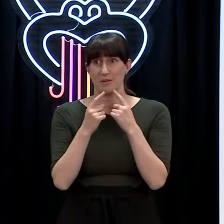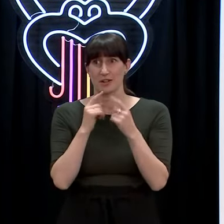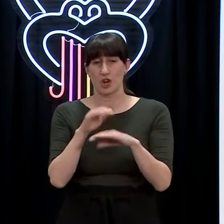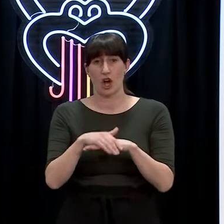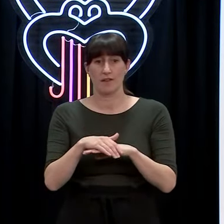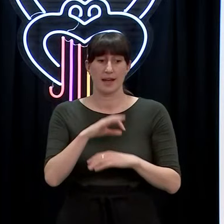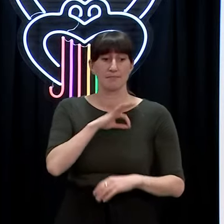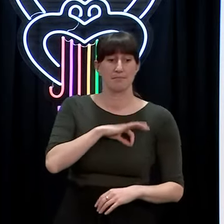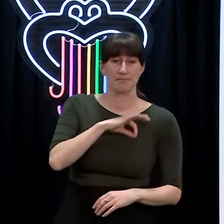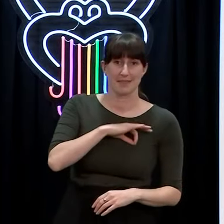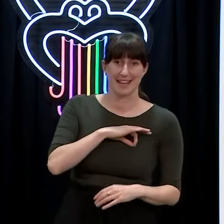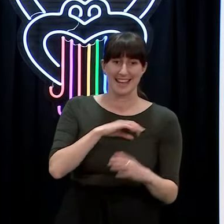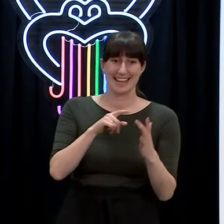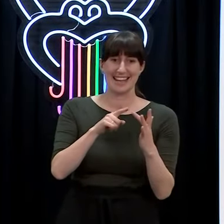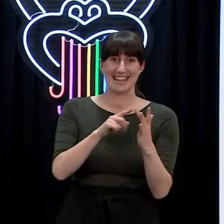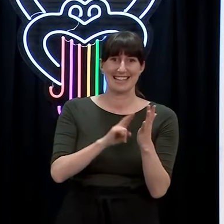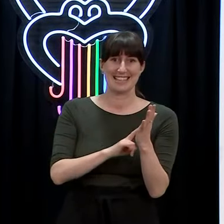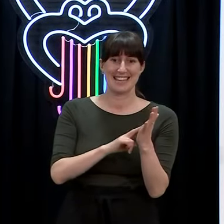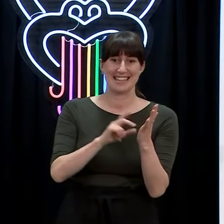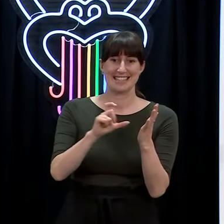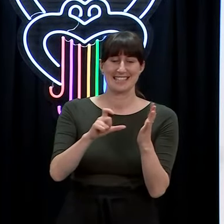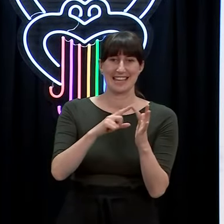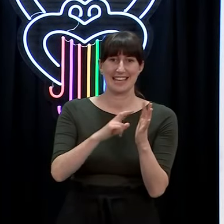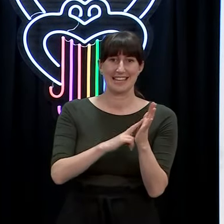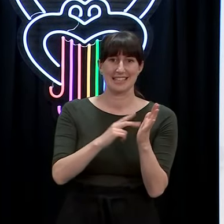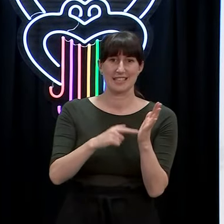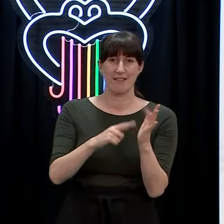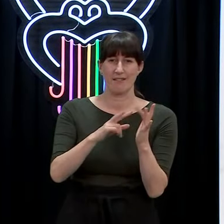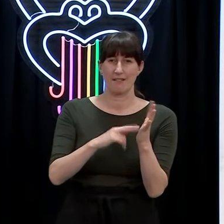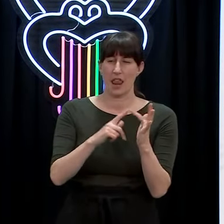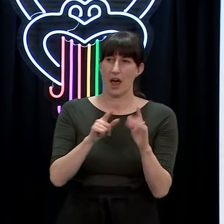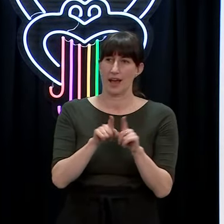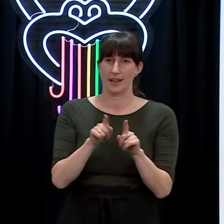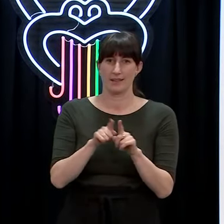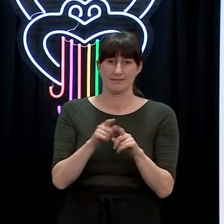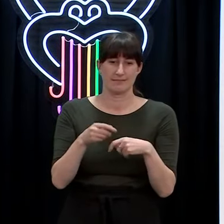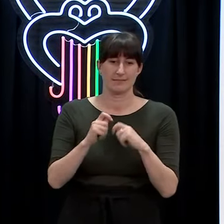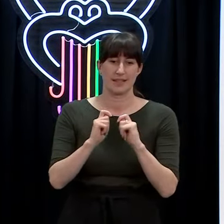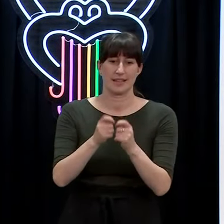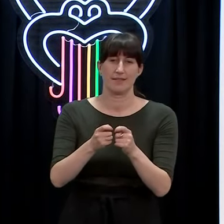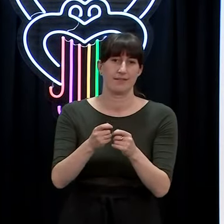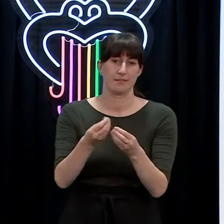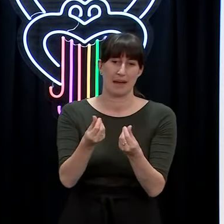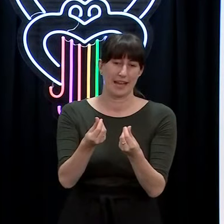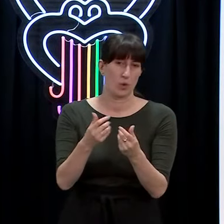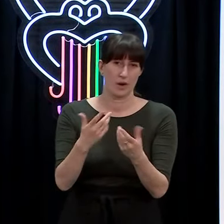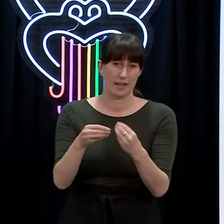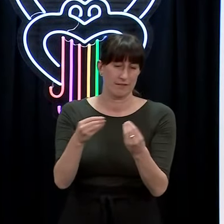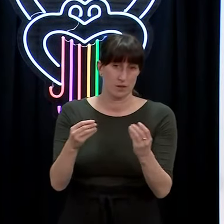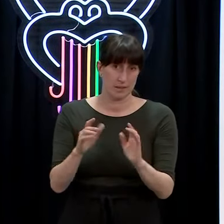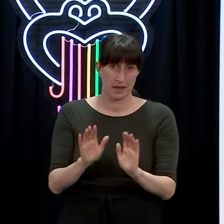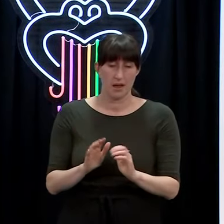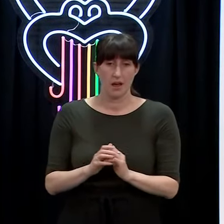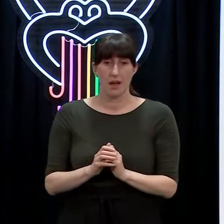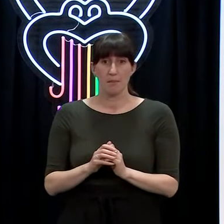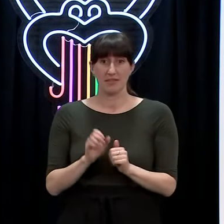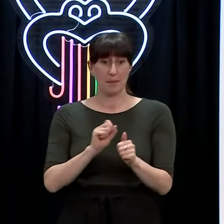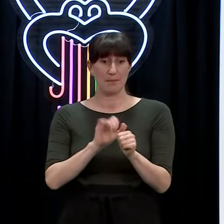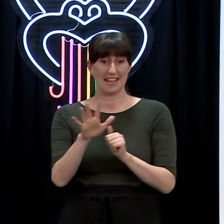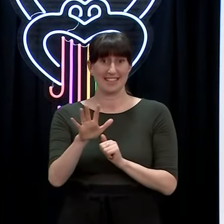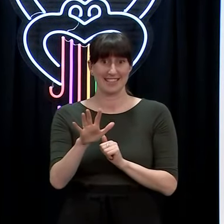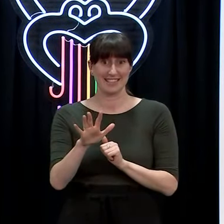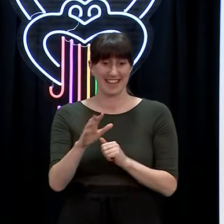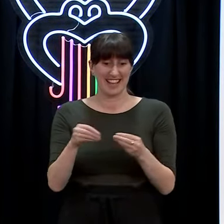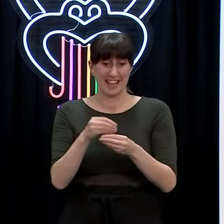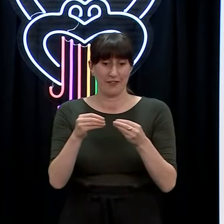be that people don't want to get COVID-19 and want to protect themselves and protect their families and protect their community. That has to be the number one